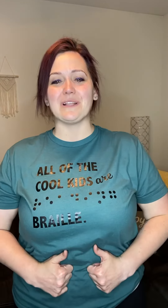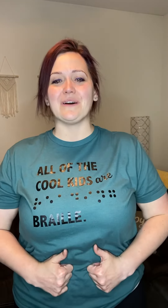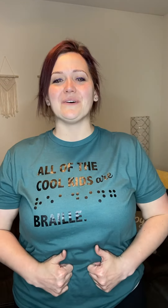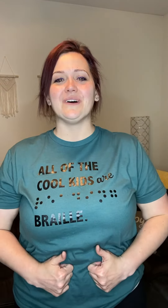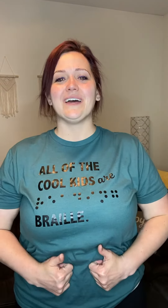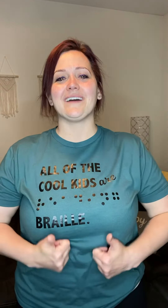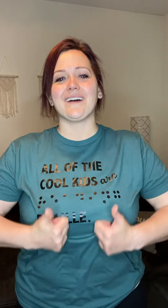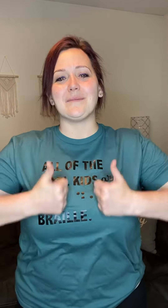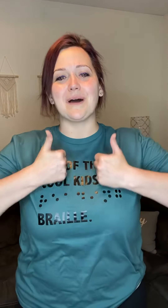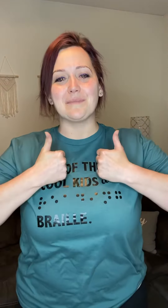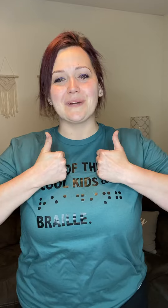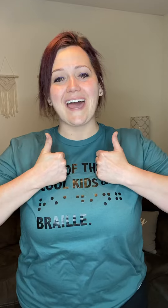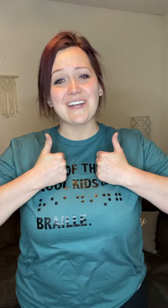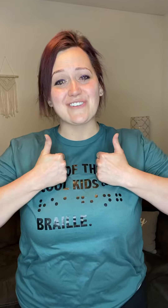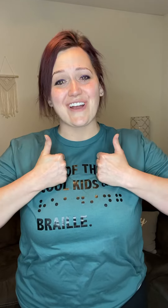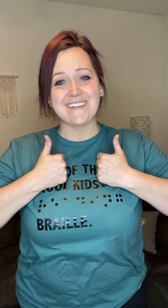below and come up. Address.